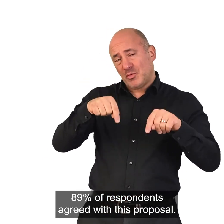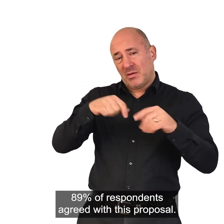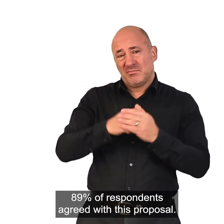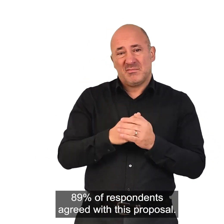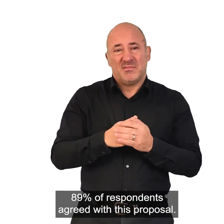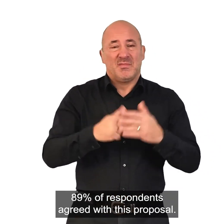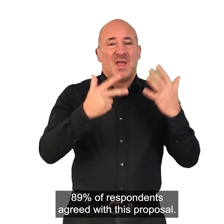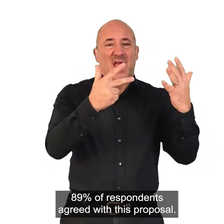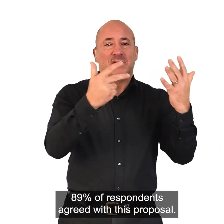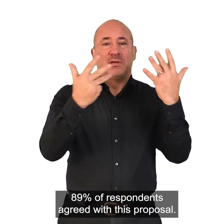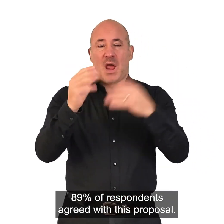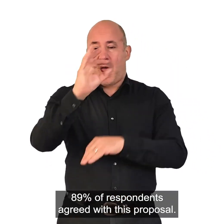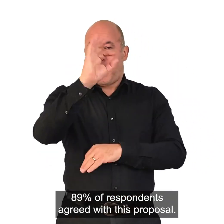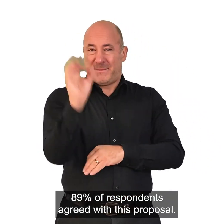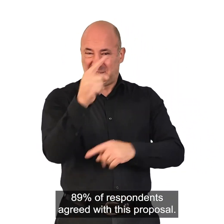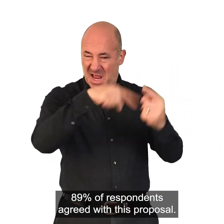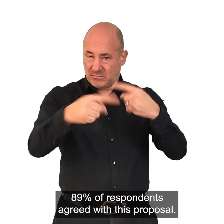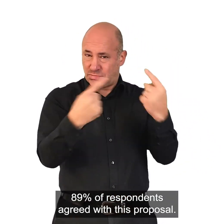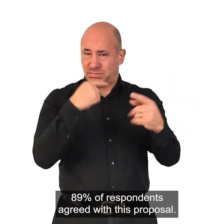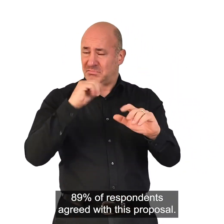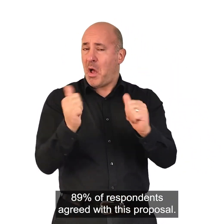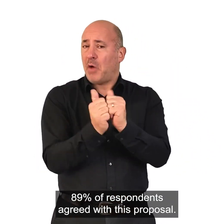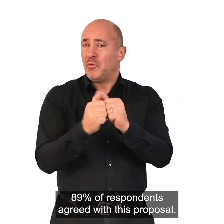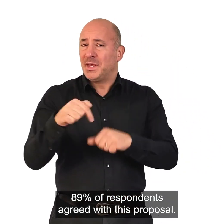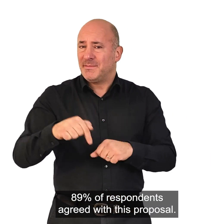89% of respondents agreed with this proposal.